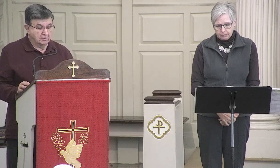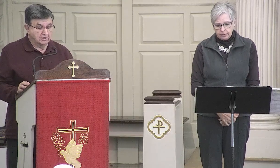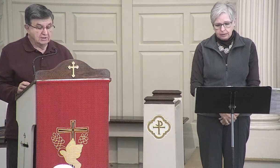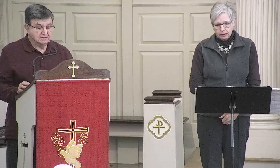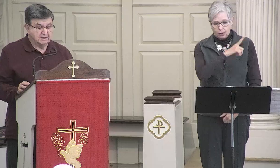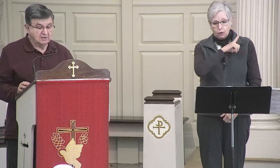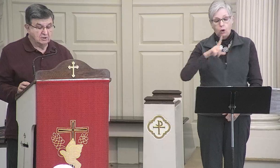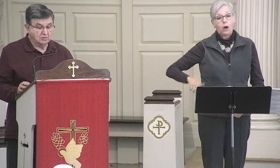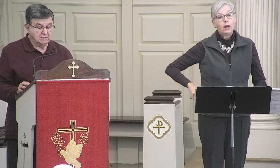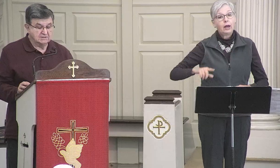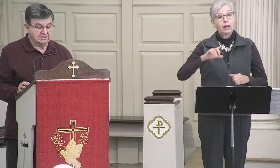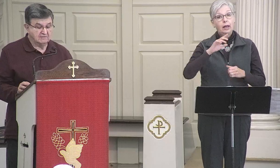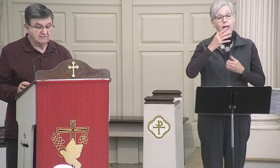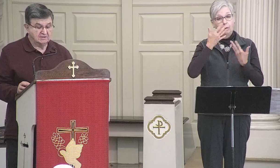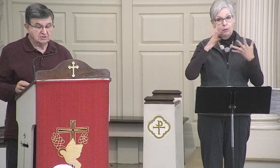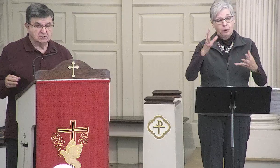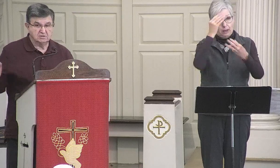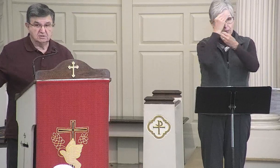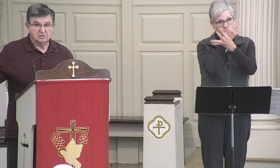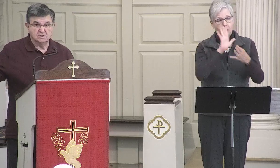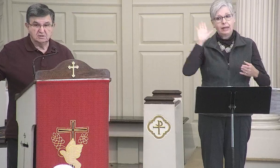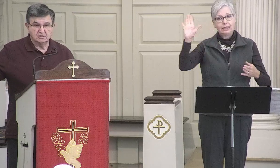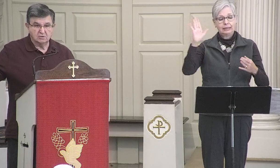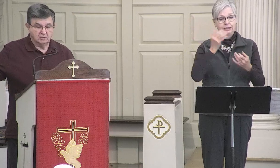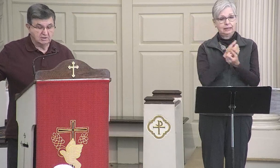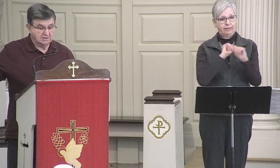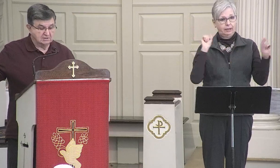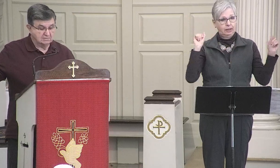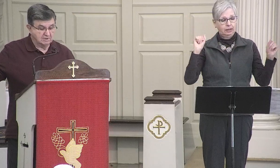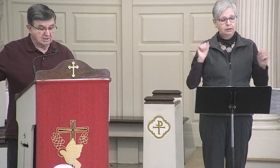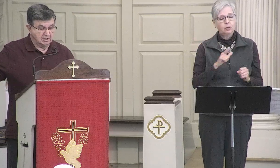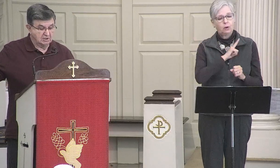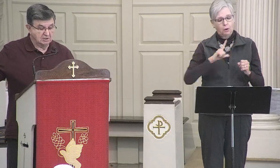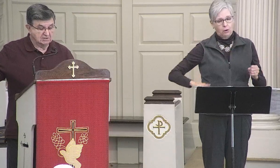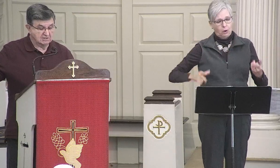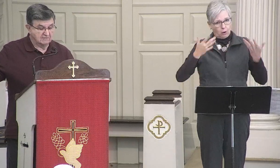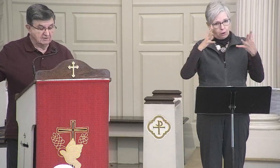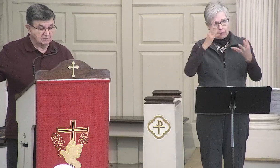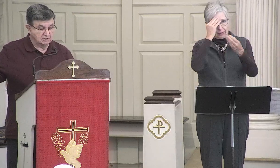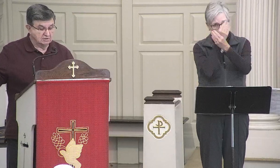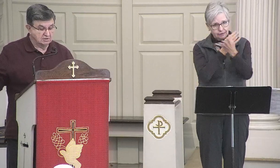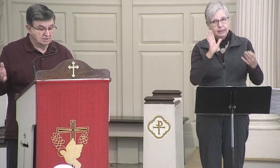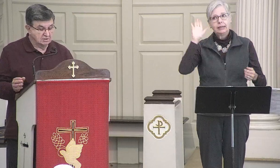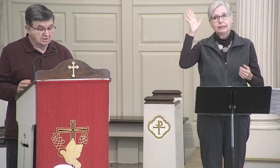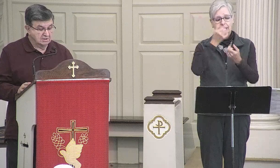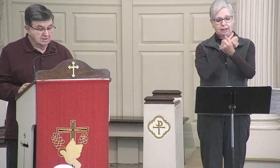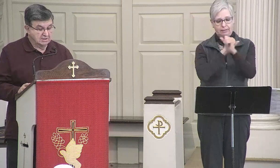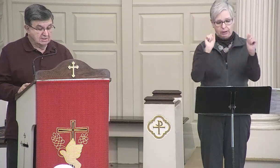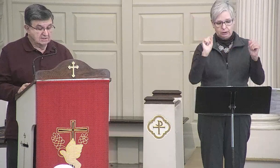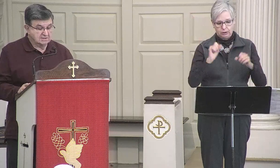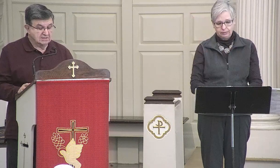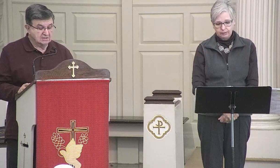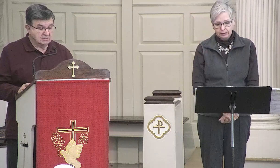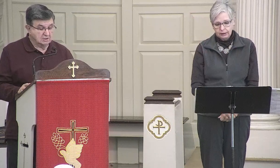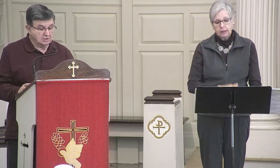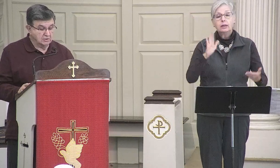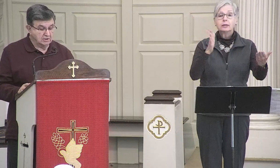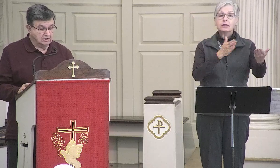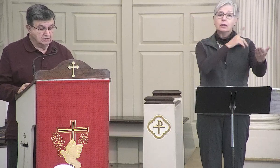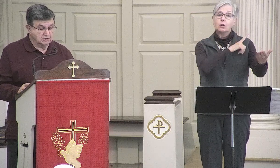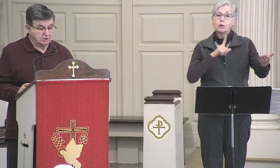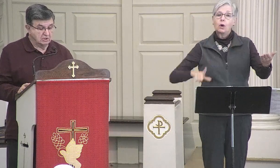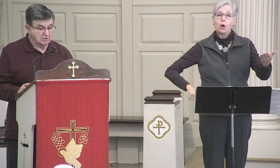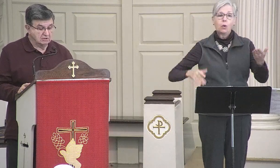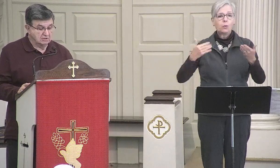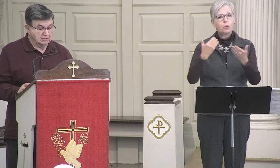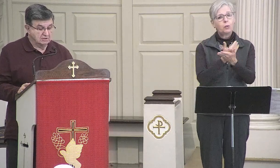The Lord has made known his salvation. Lord has made his salvation. Sing to the Lord a